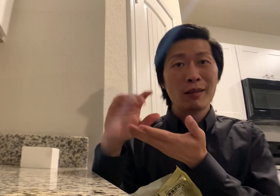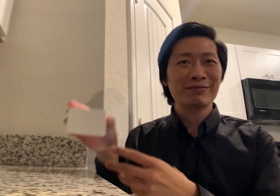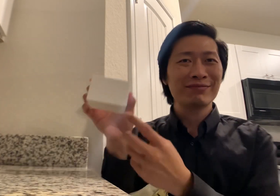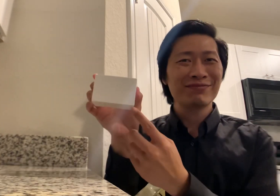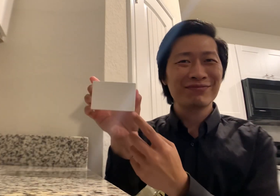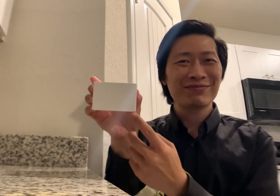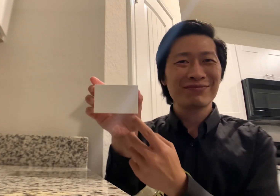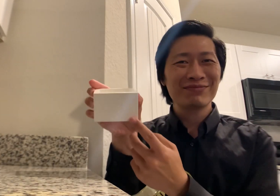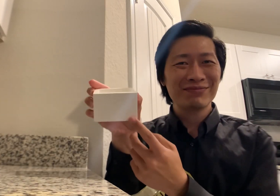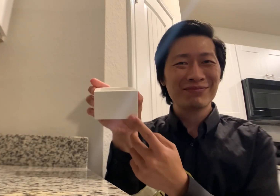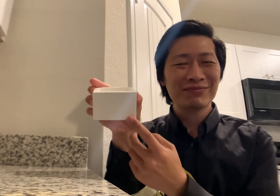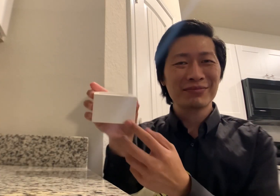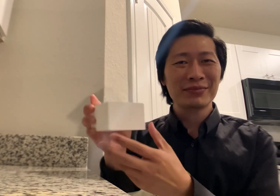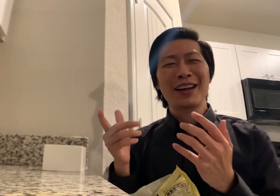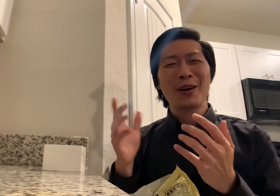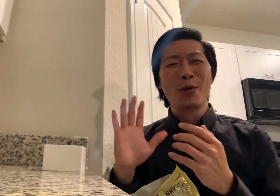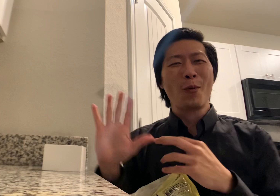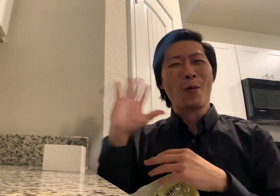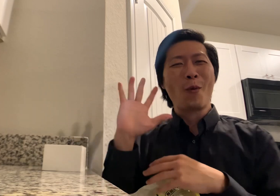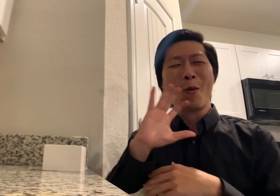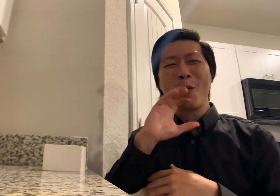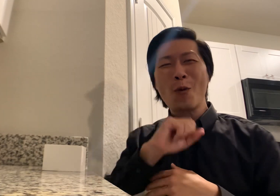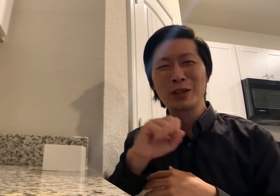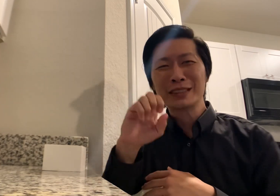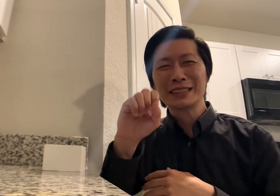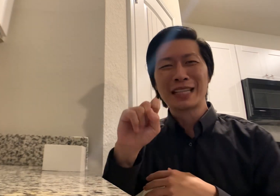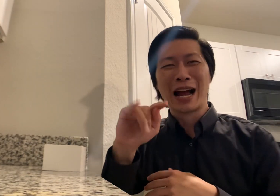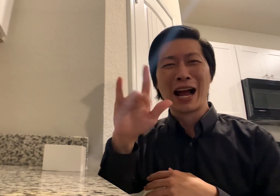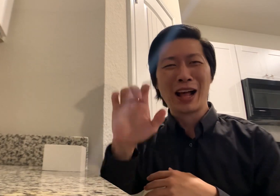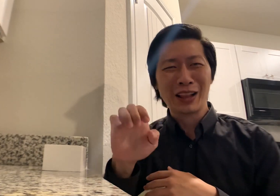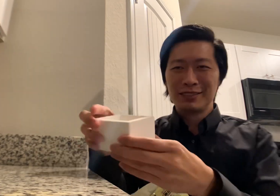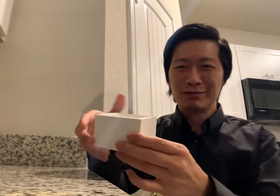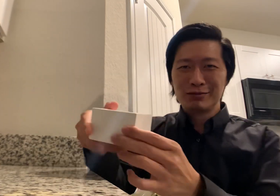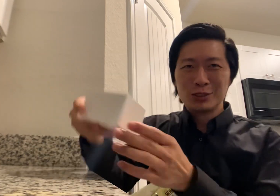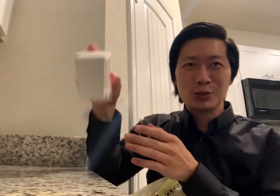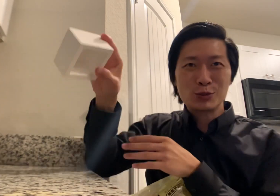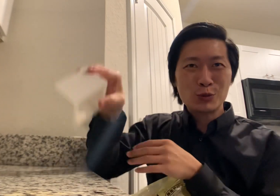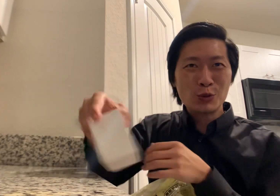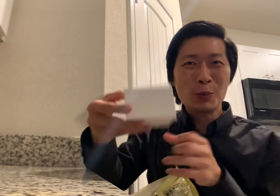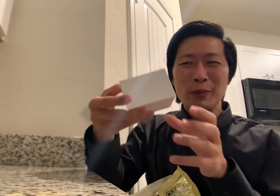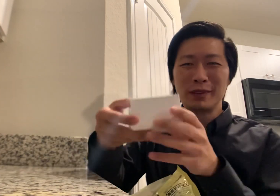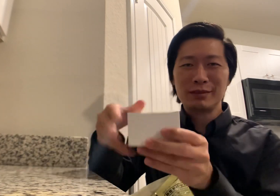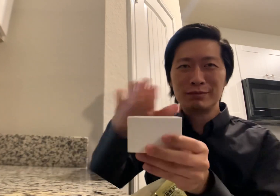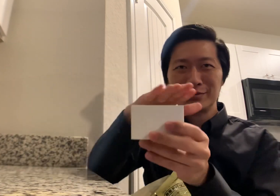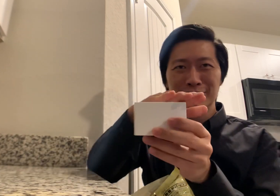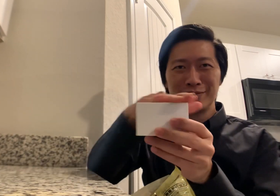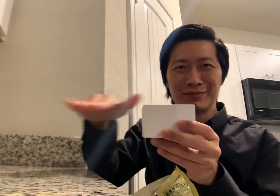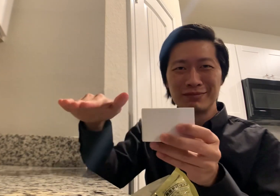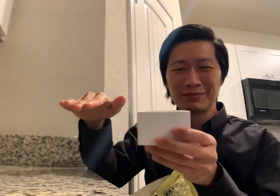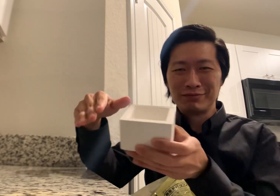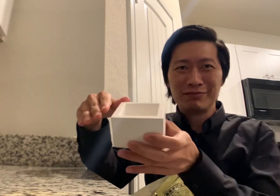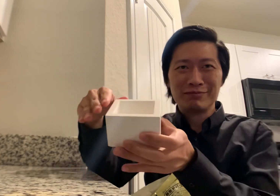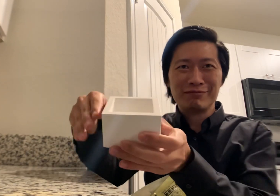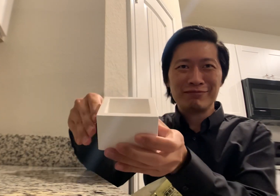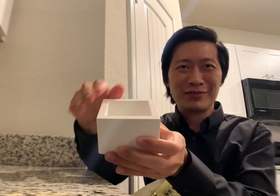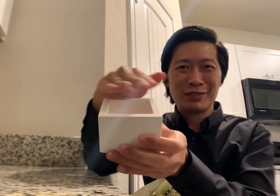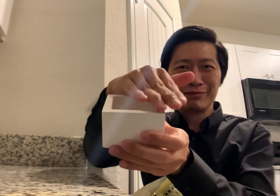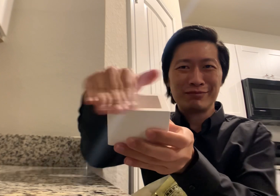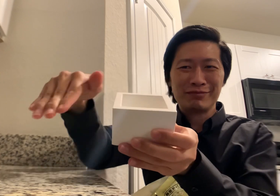Now when we measure the rice, we use this square cup, and it's kind of a throwback to the